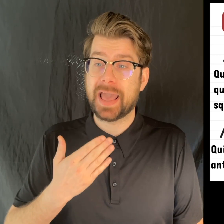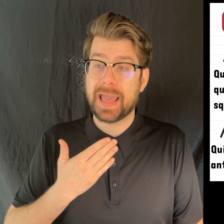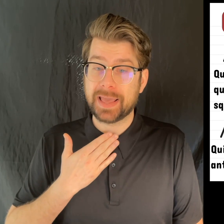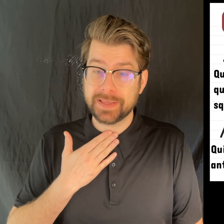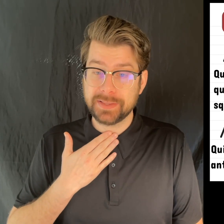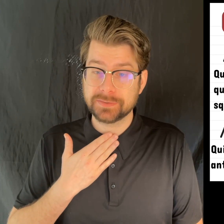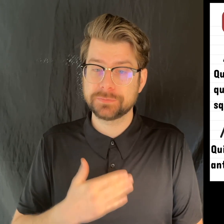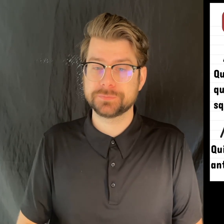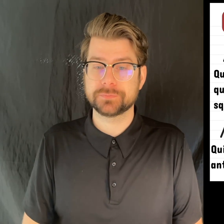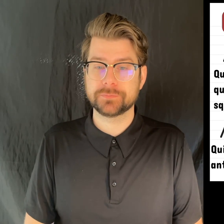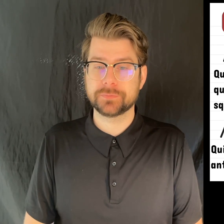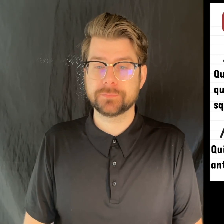croquet,